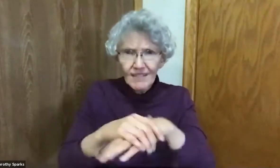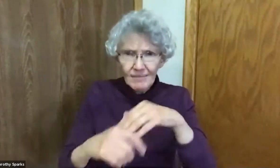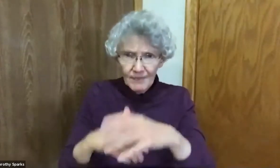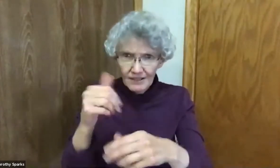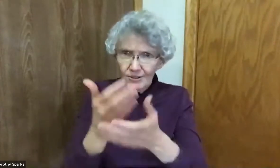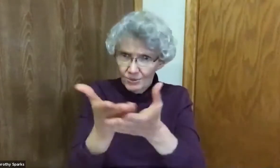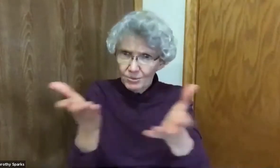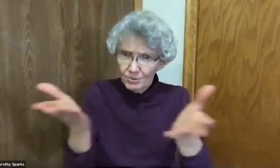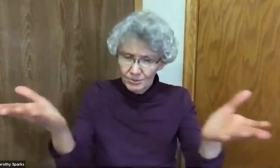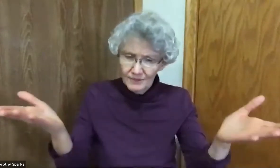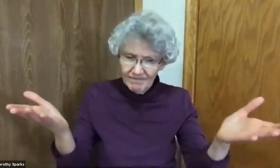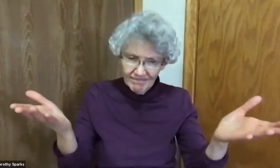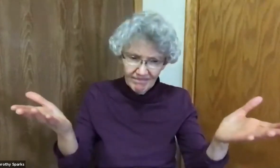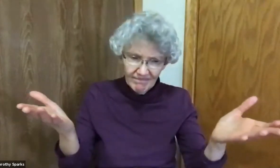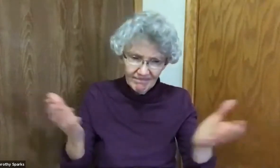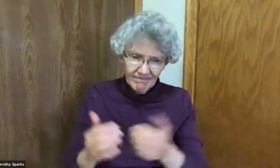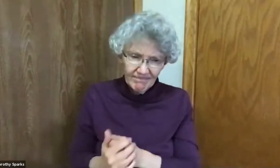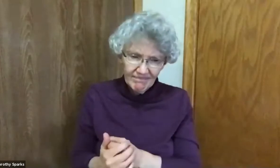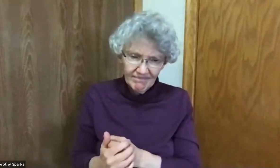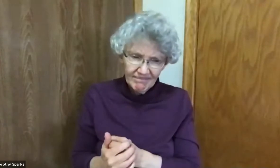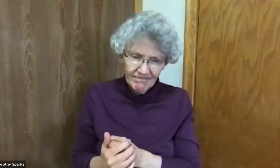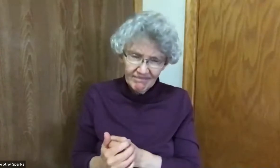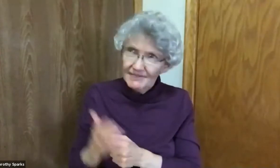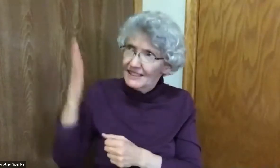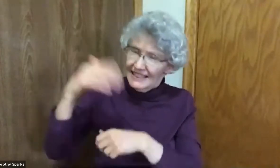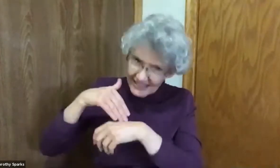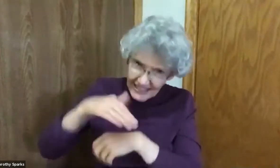especially in Jerusalem.